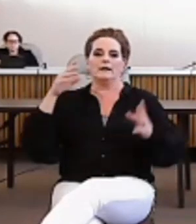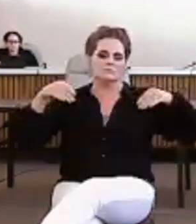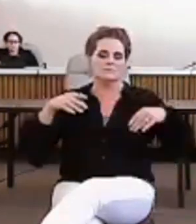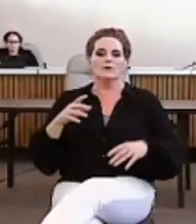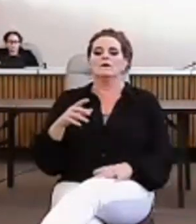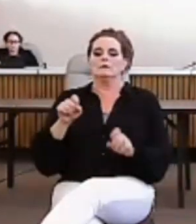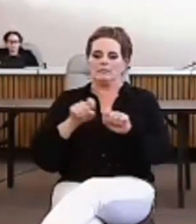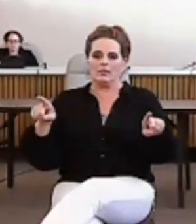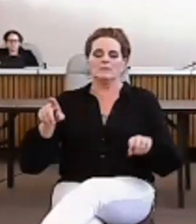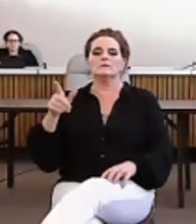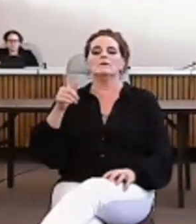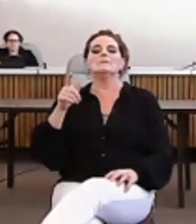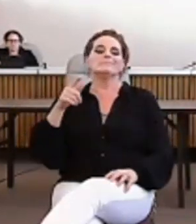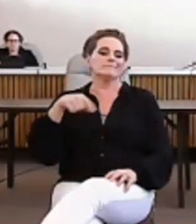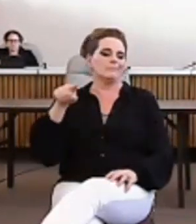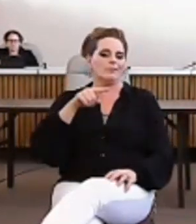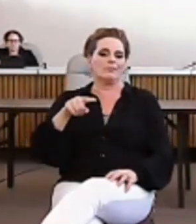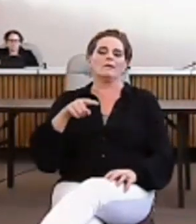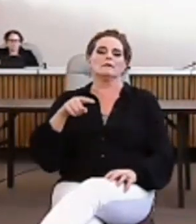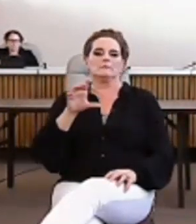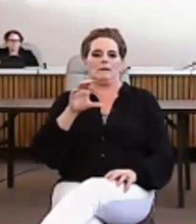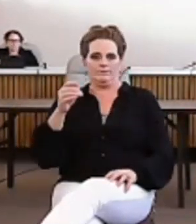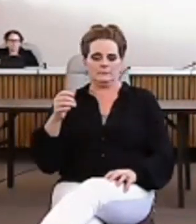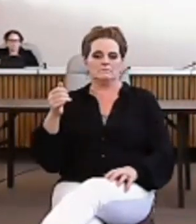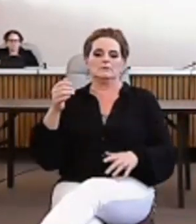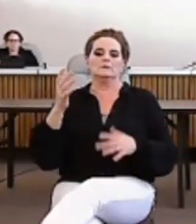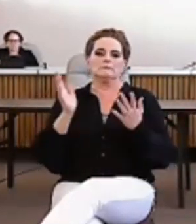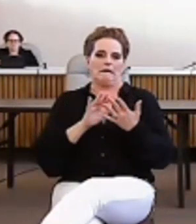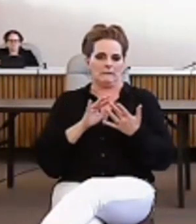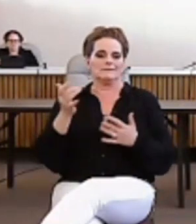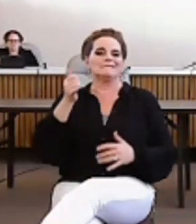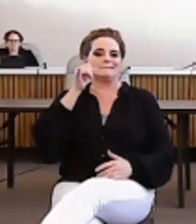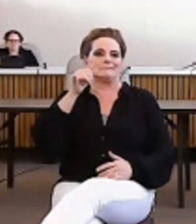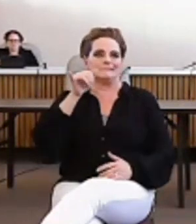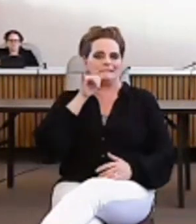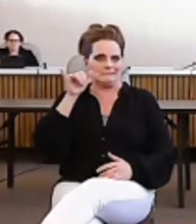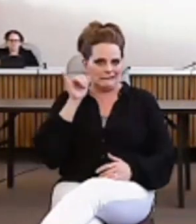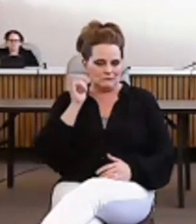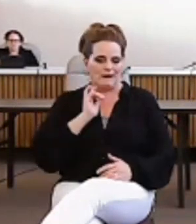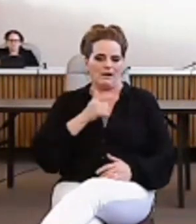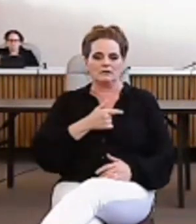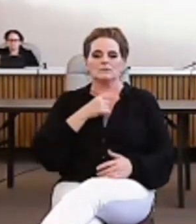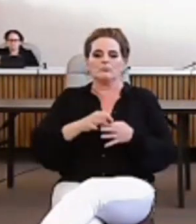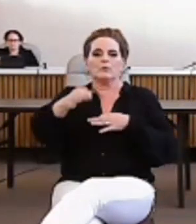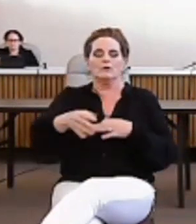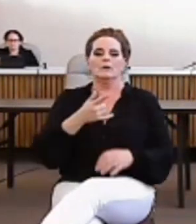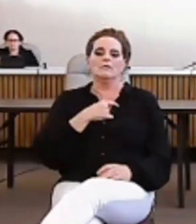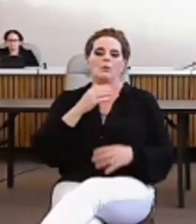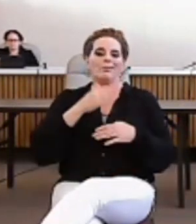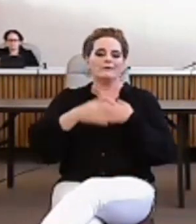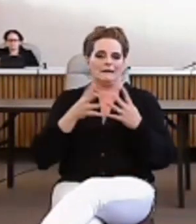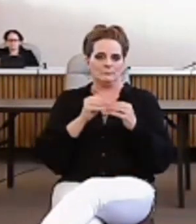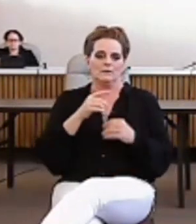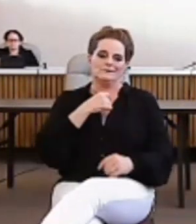called yesterday to postpone to the next meeting. We actually told them the next meeting was